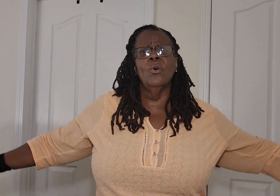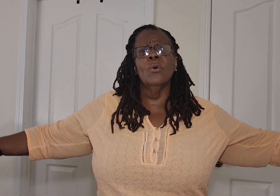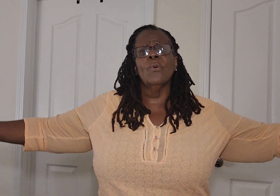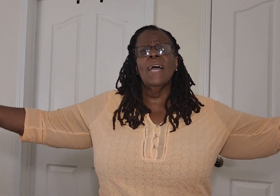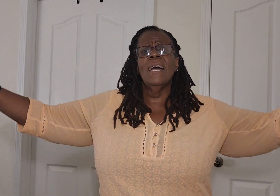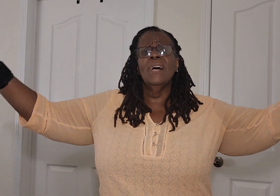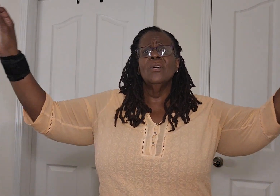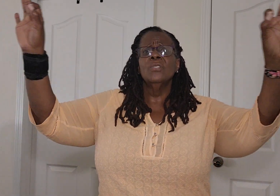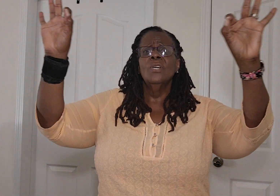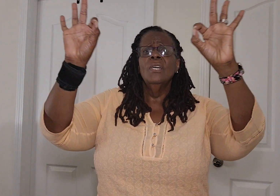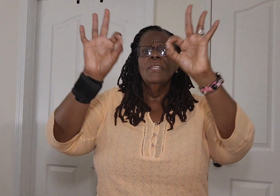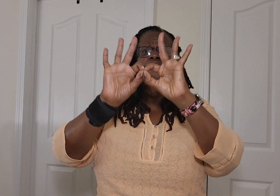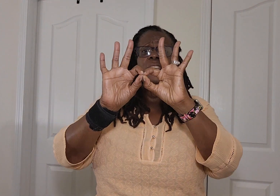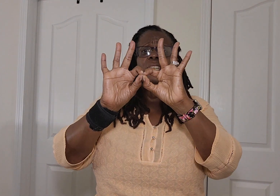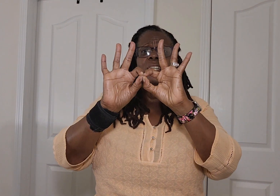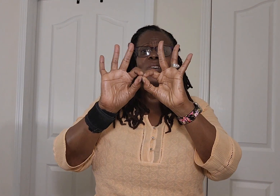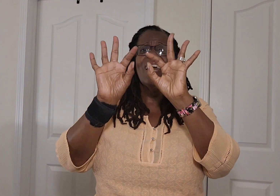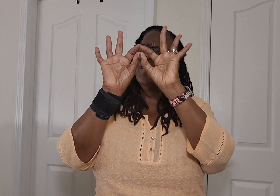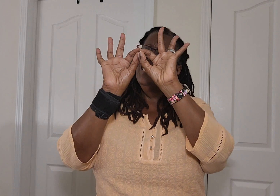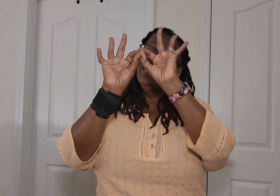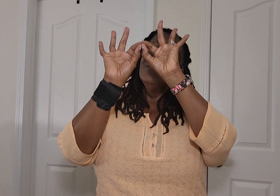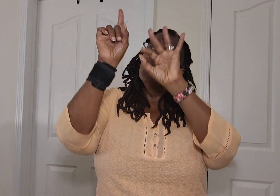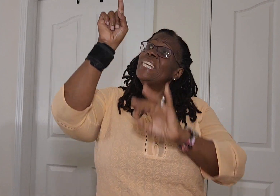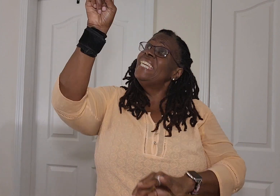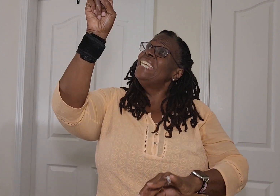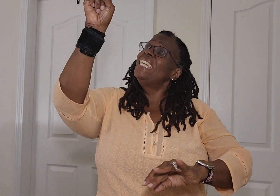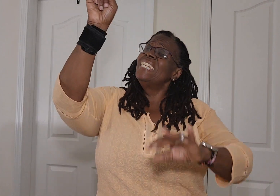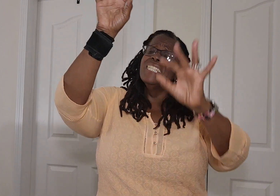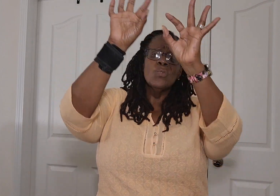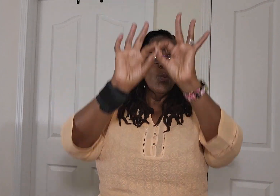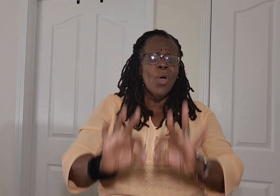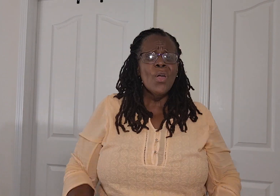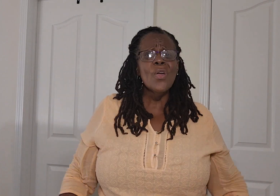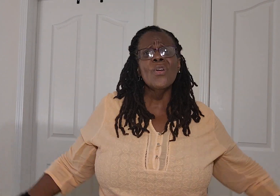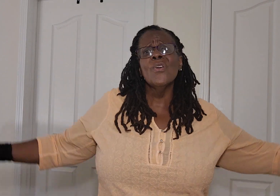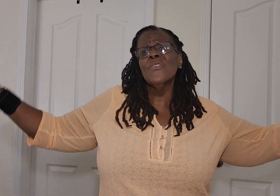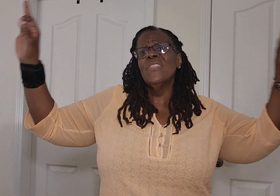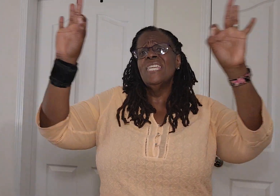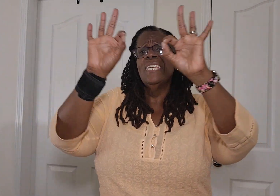go around, okay? For he is worthy,